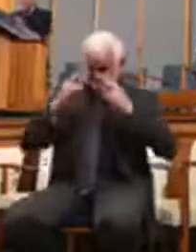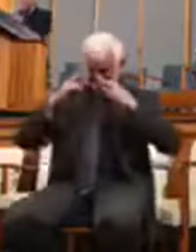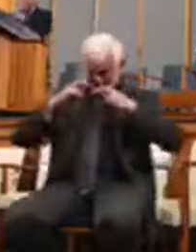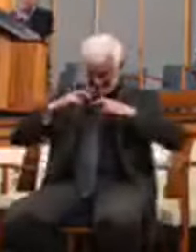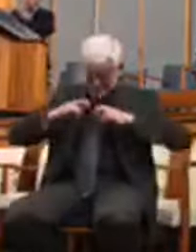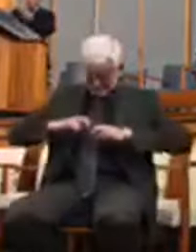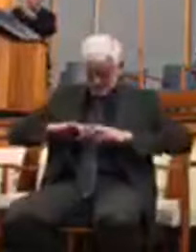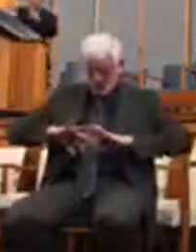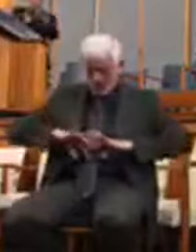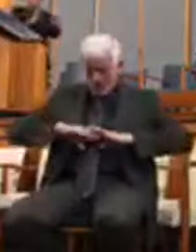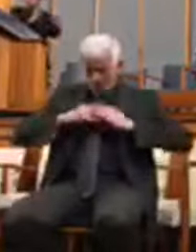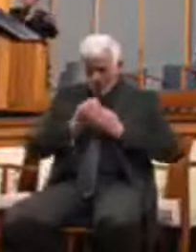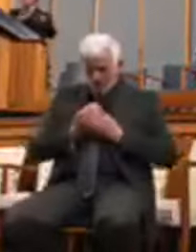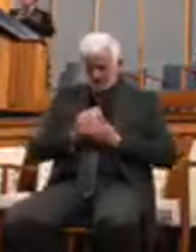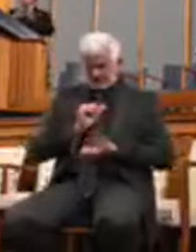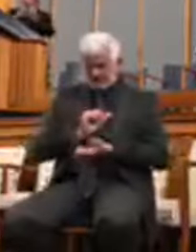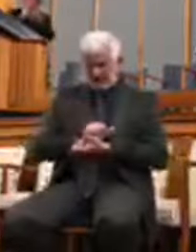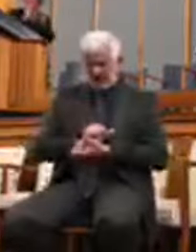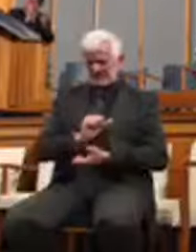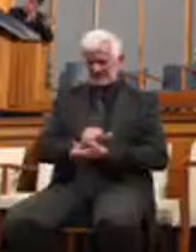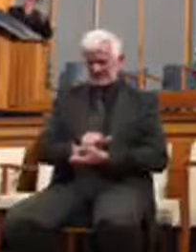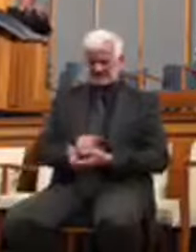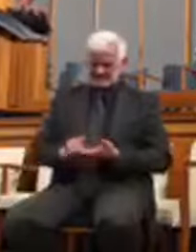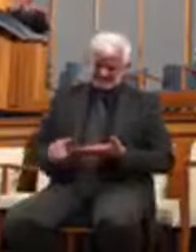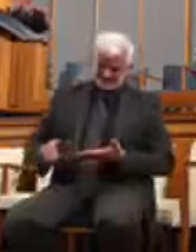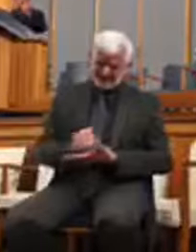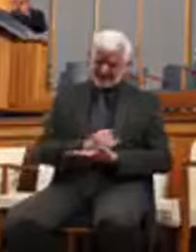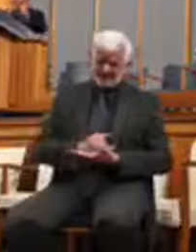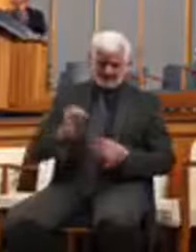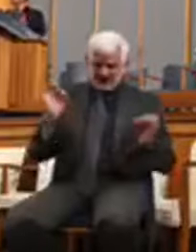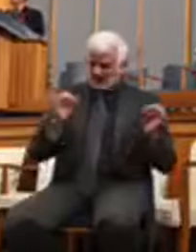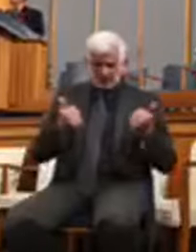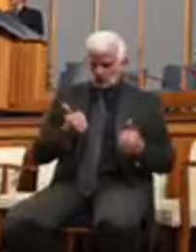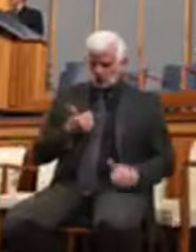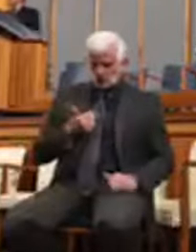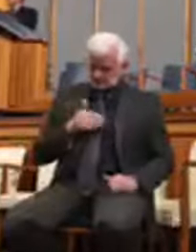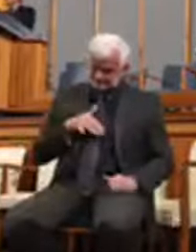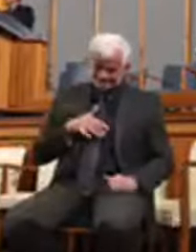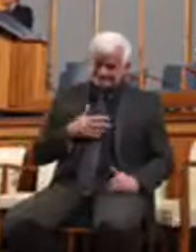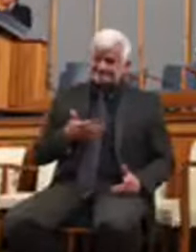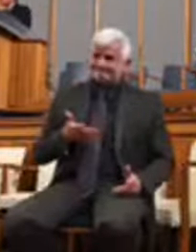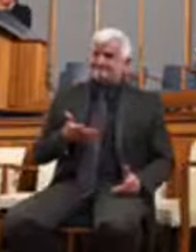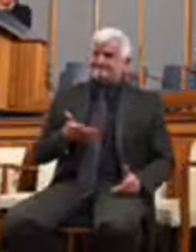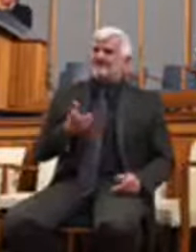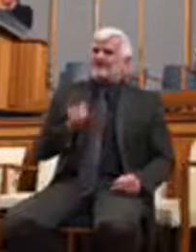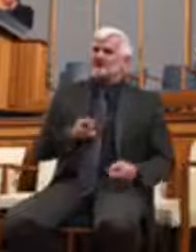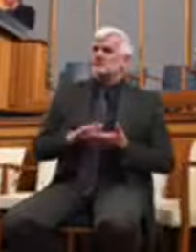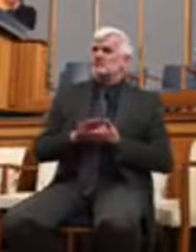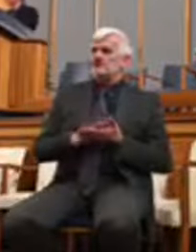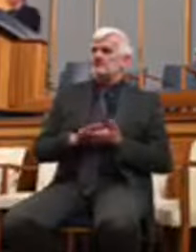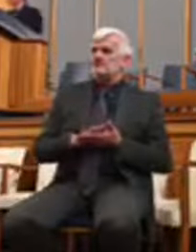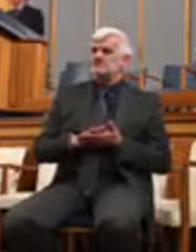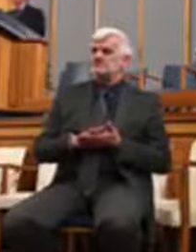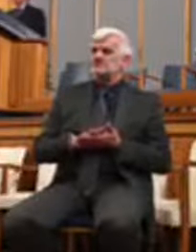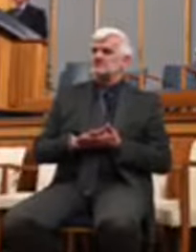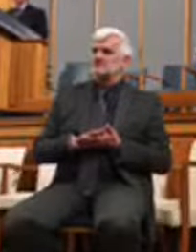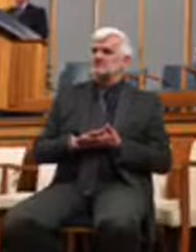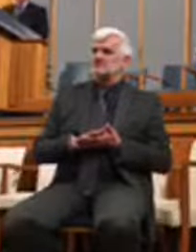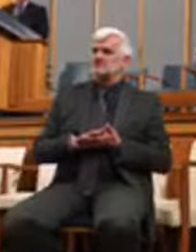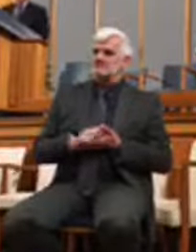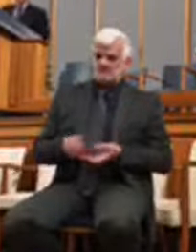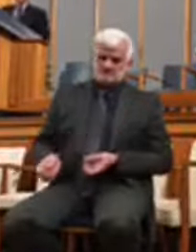wicked, I'm a wretched sinner. There is no good in me at all. That's really what repentance is all about.